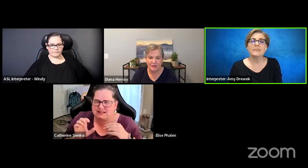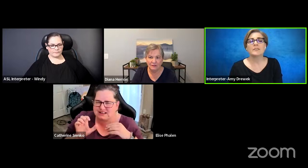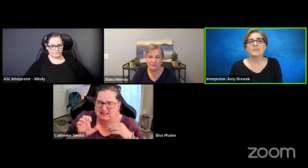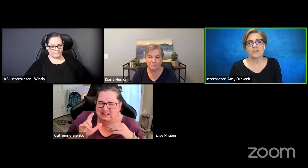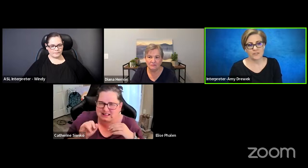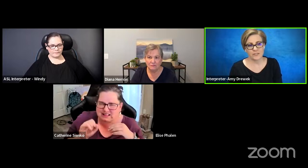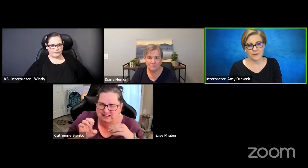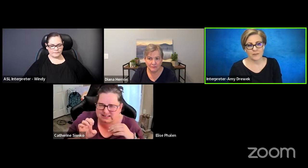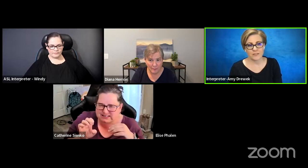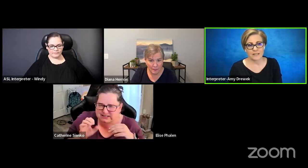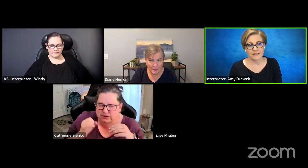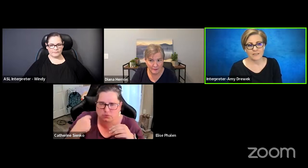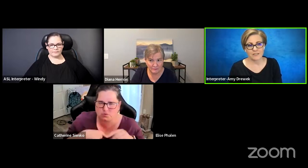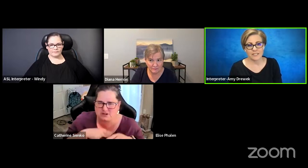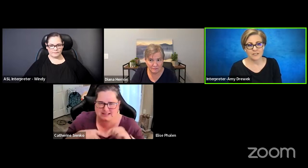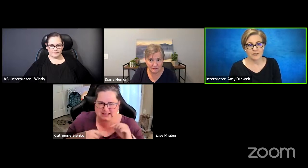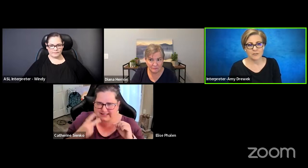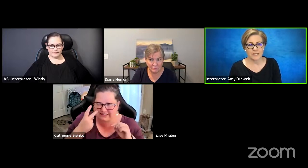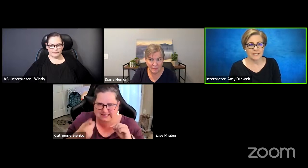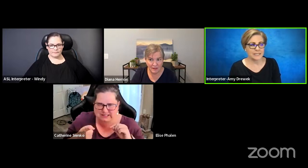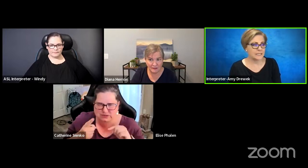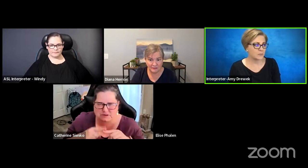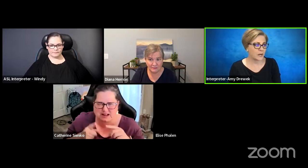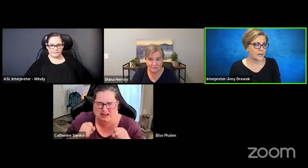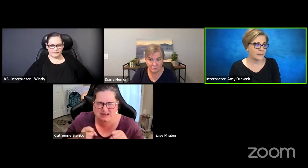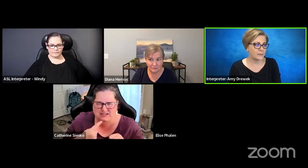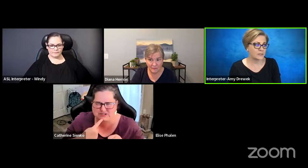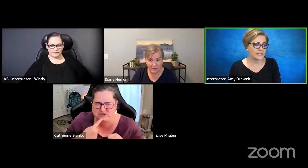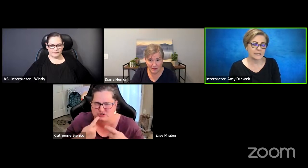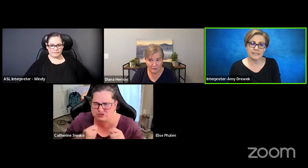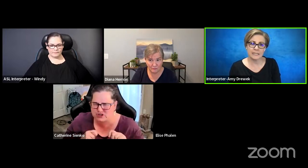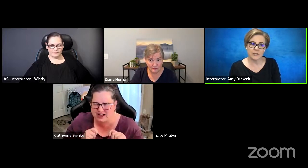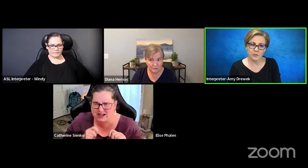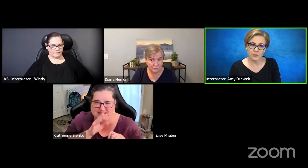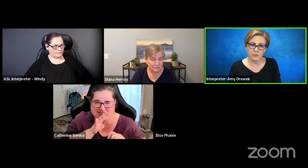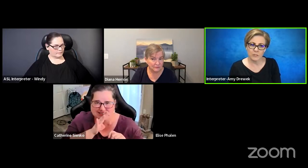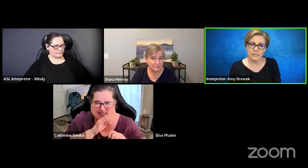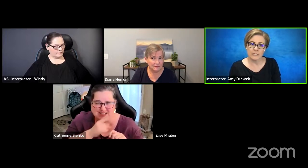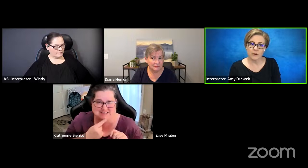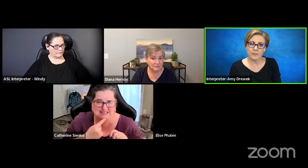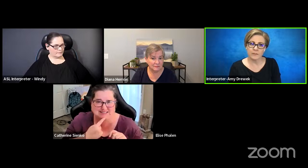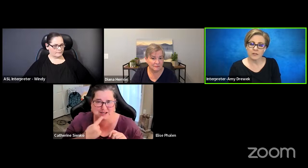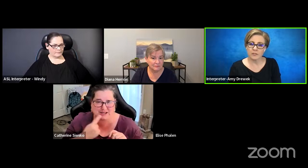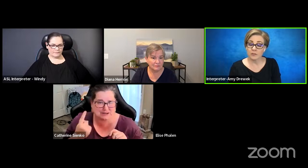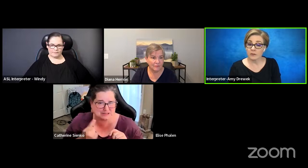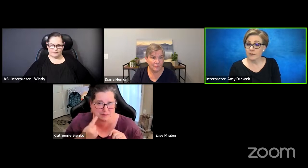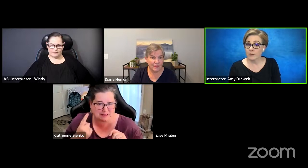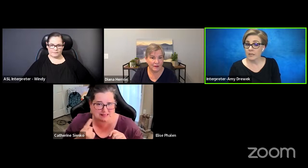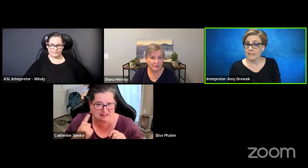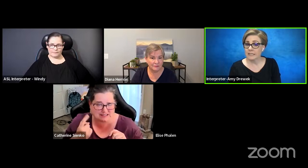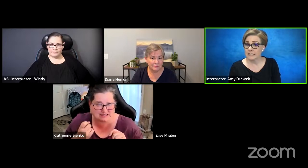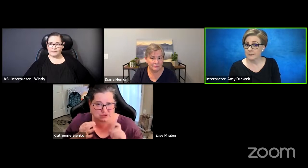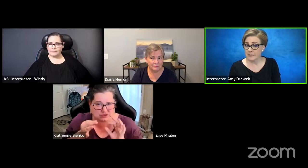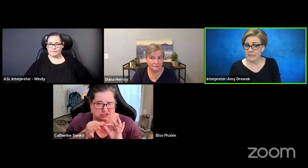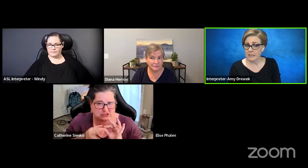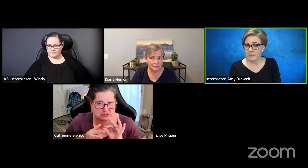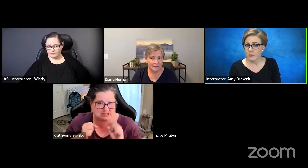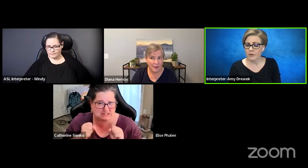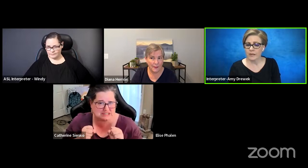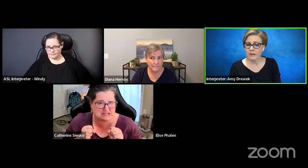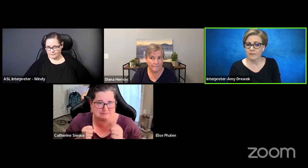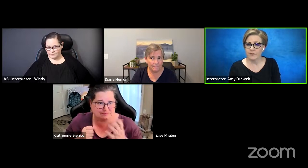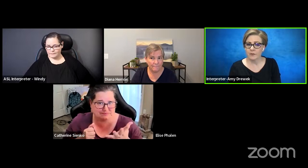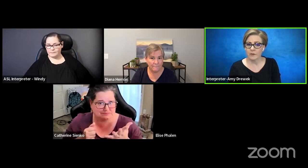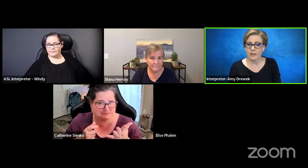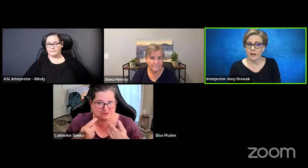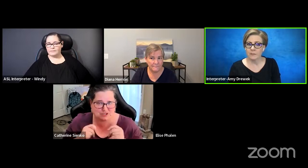everybody's pain and frustration with our technology issues. Elise, we're unable to see you. So I'm not sure if you can